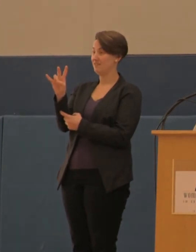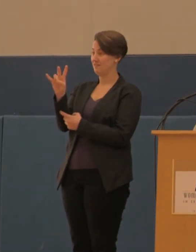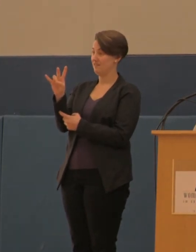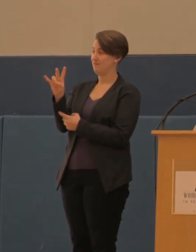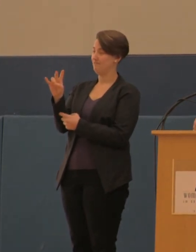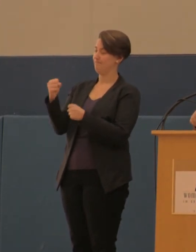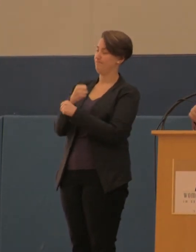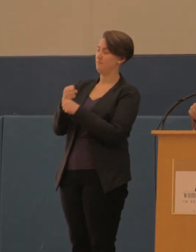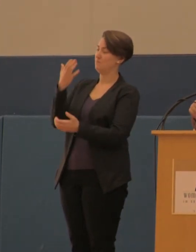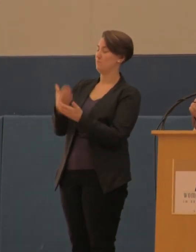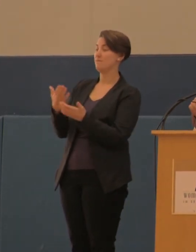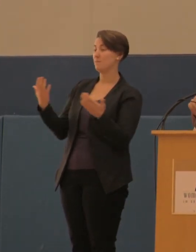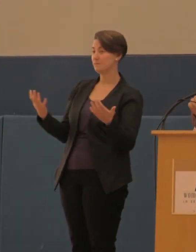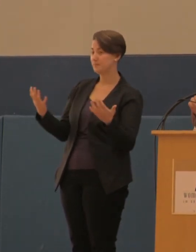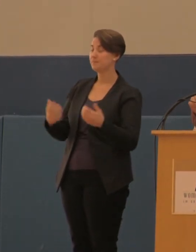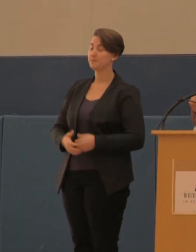there were